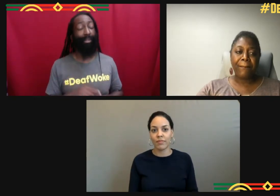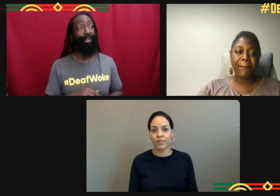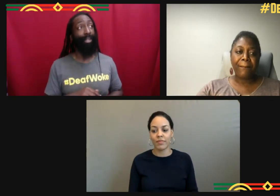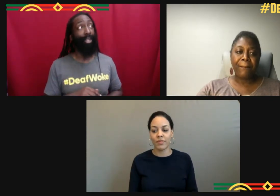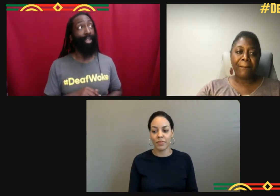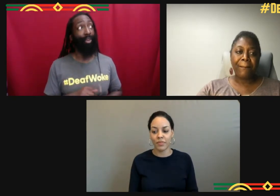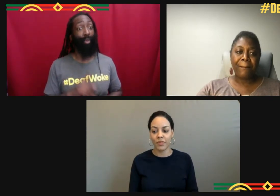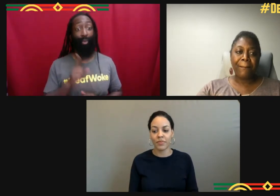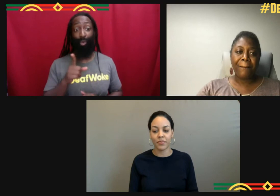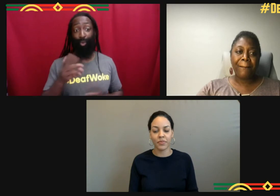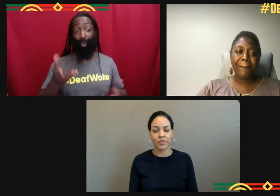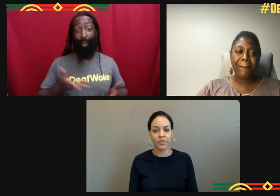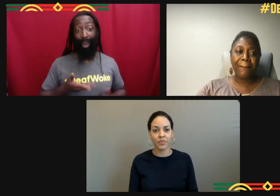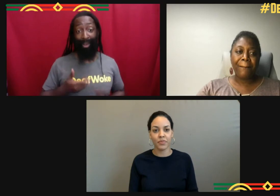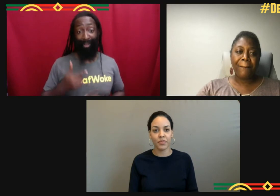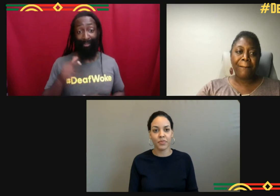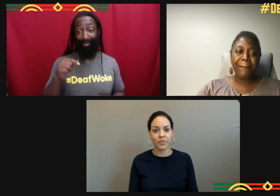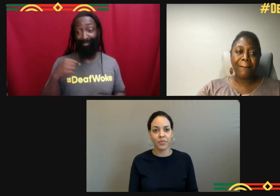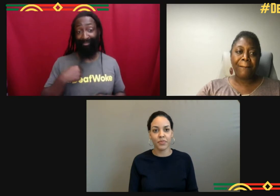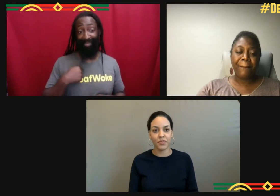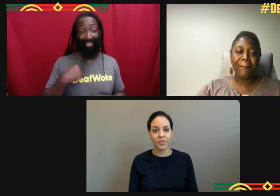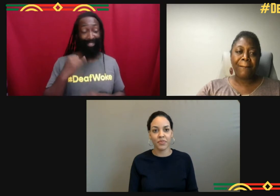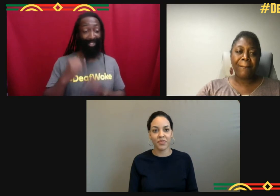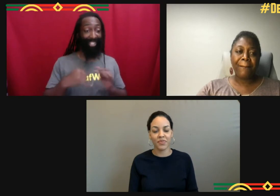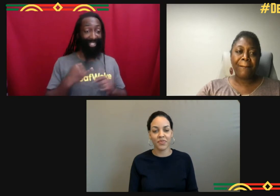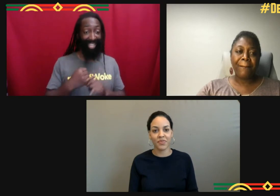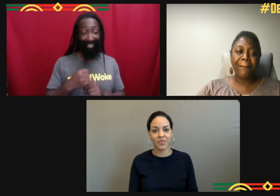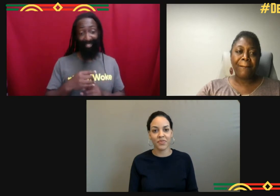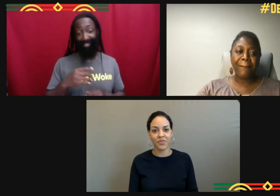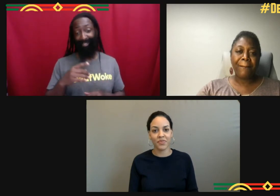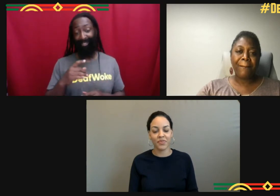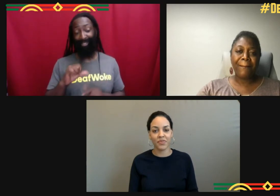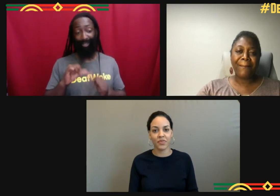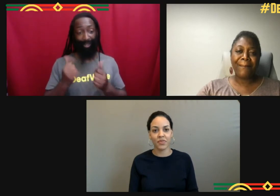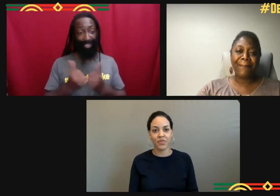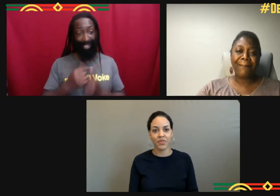You're an incredibly special person.